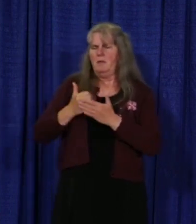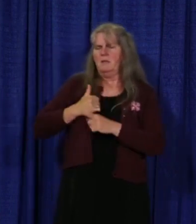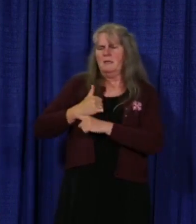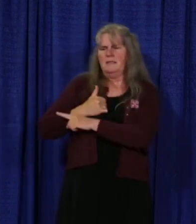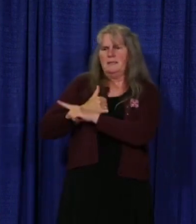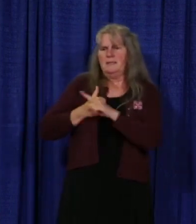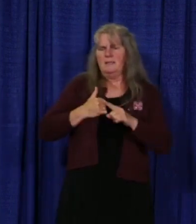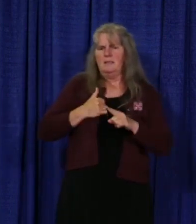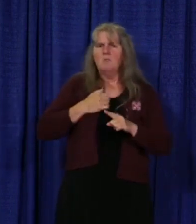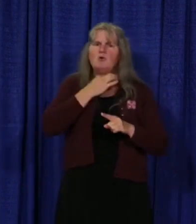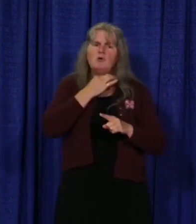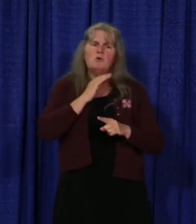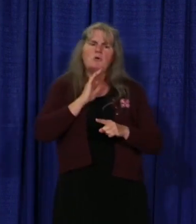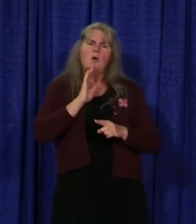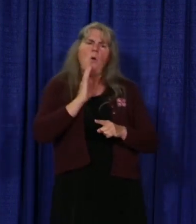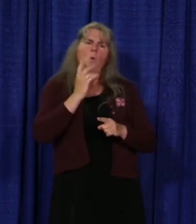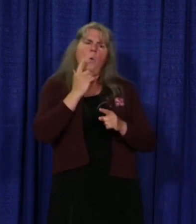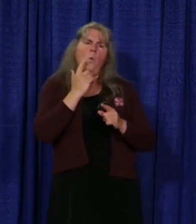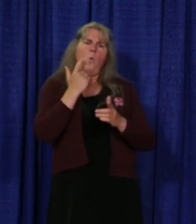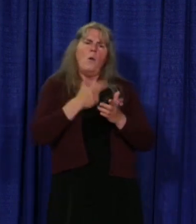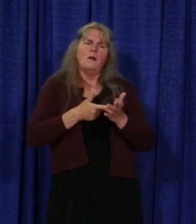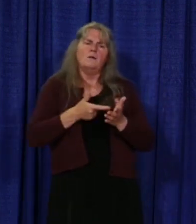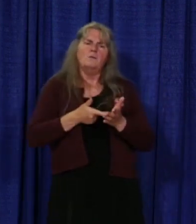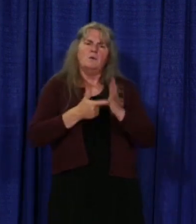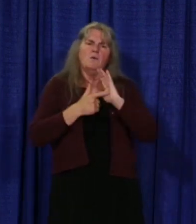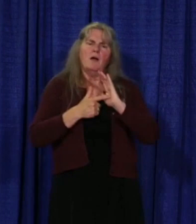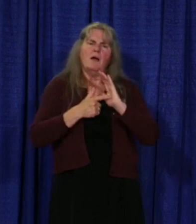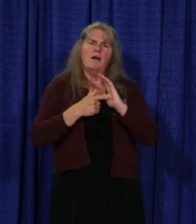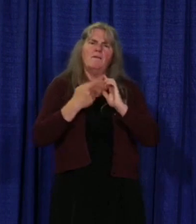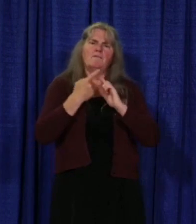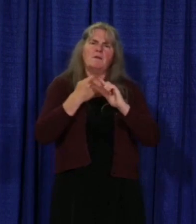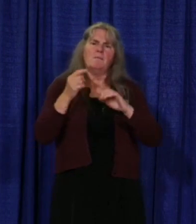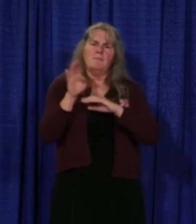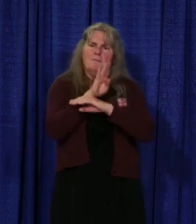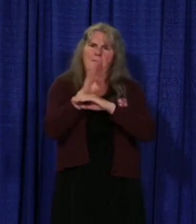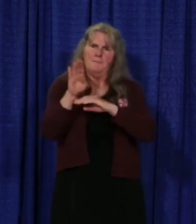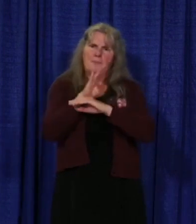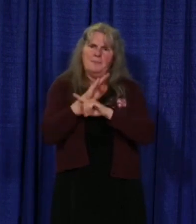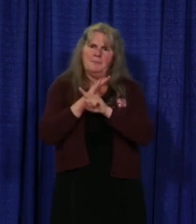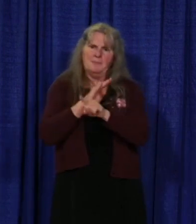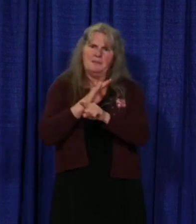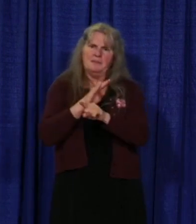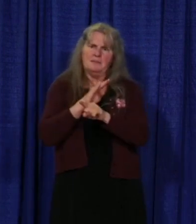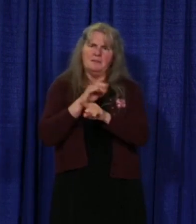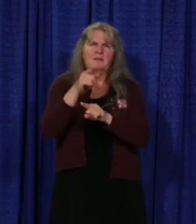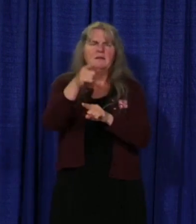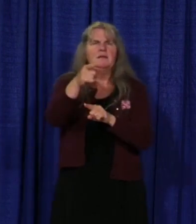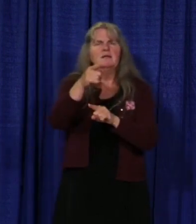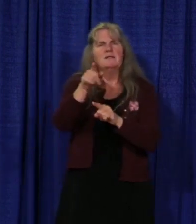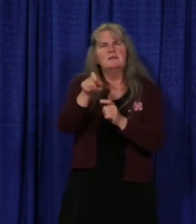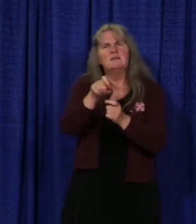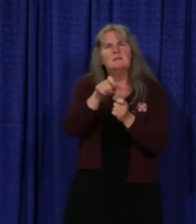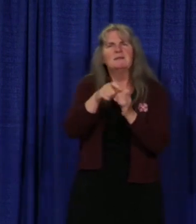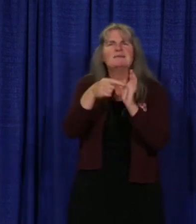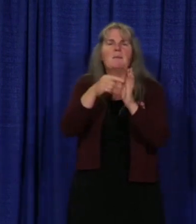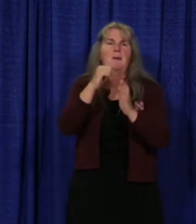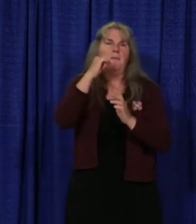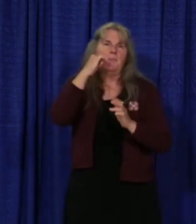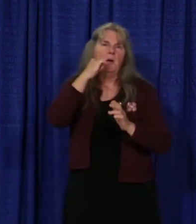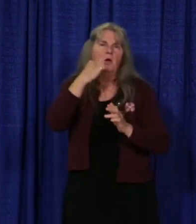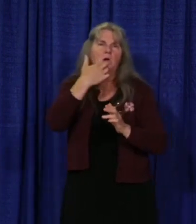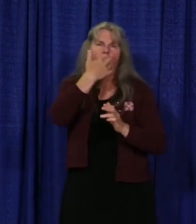the obligations of businesses in terms of serving people? I'm thinking specifically in terms of bars and restaurants.